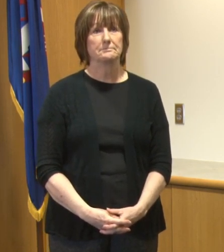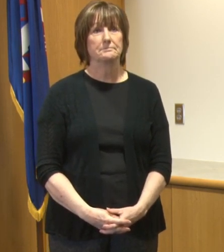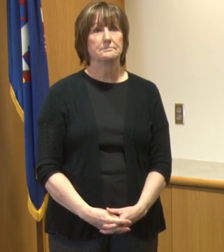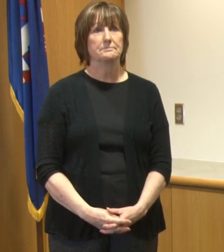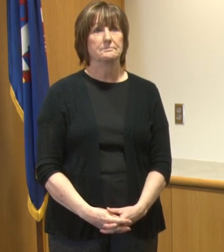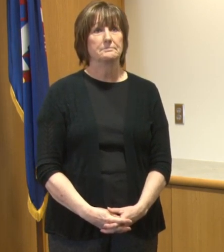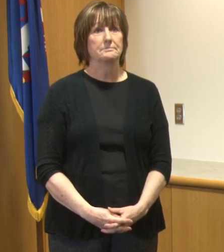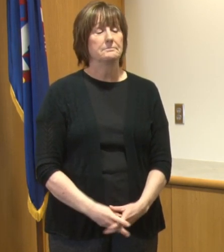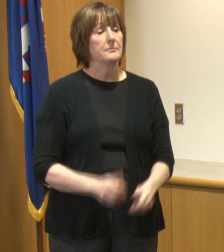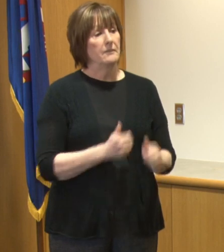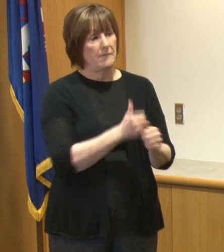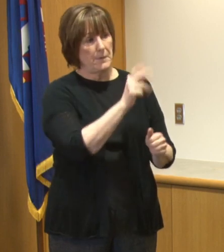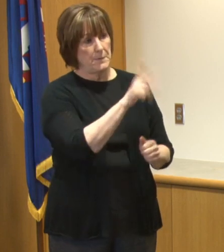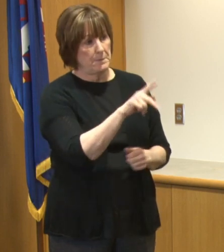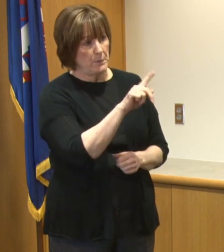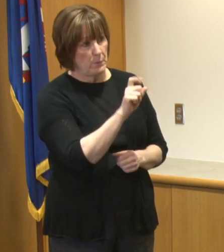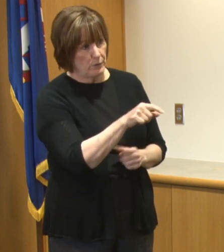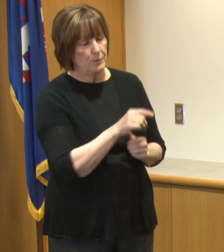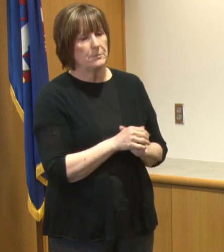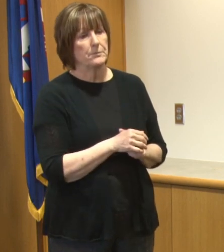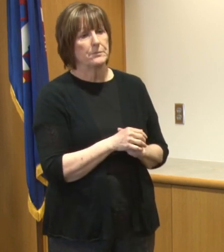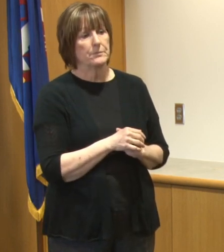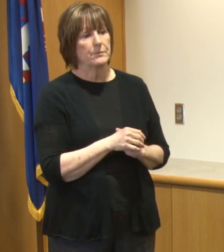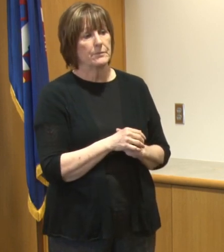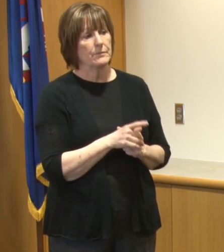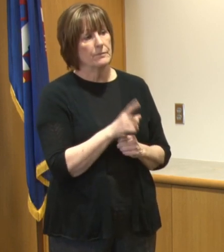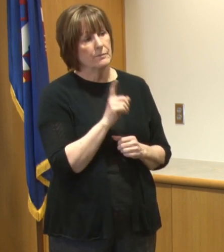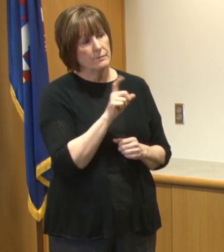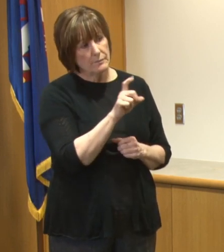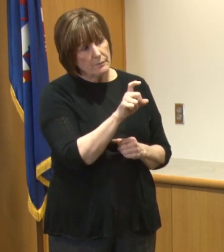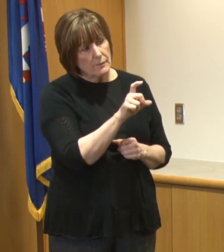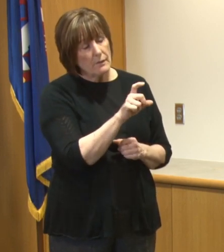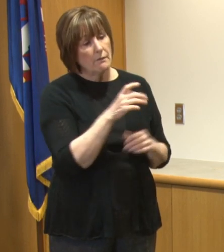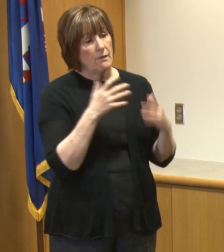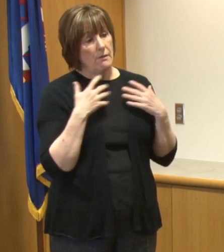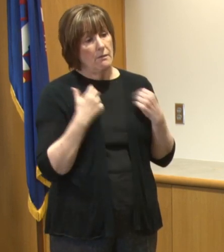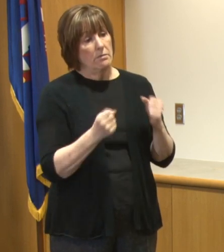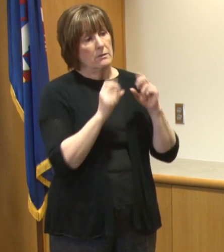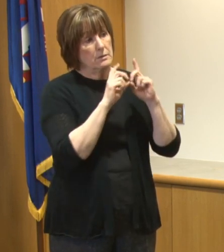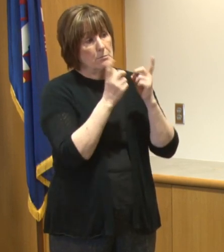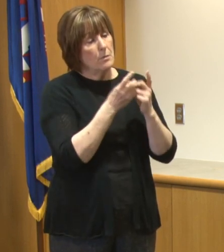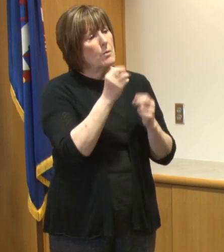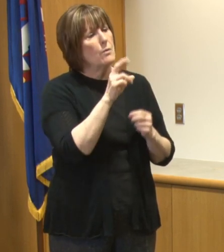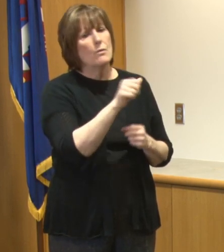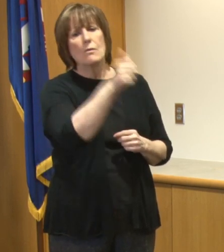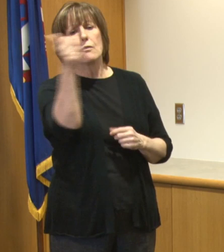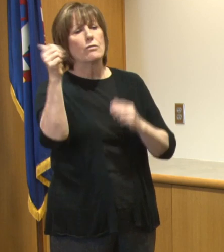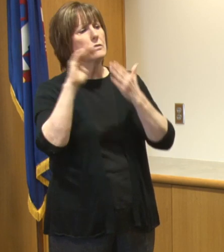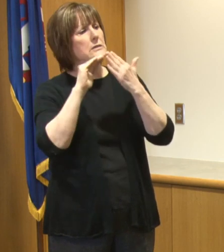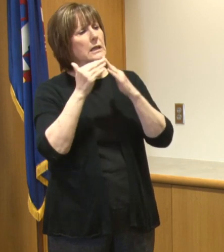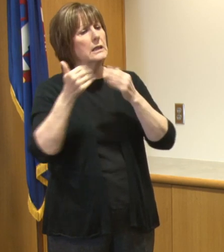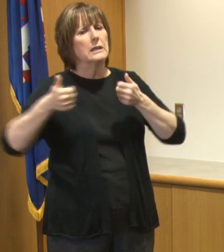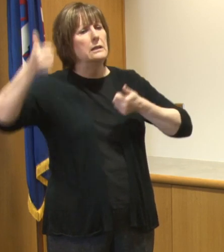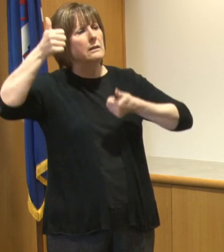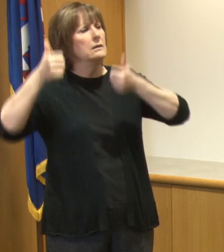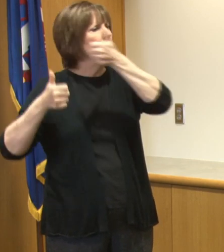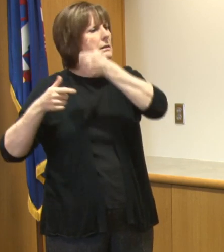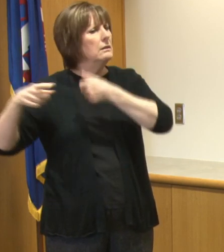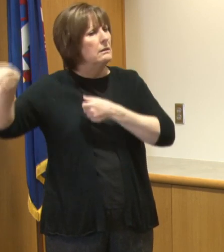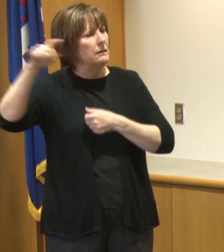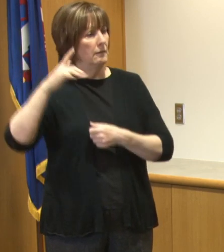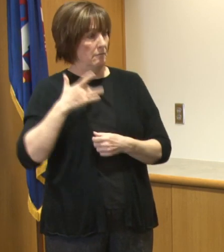And just a follow-up to that, does the health department or other city officials anticipate there will need